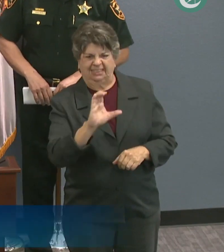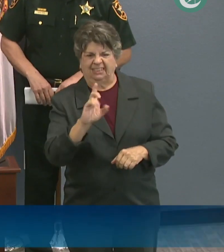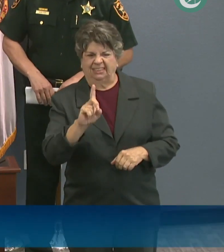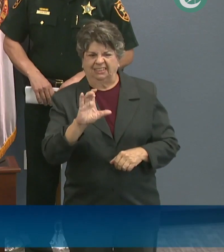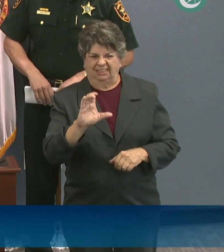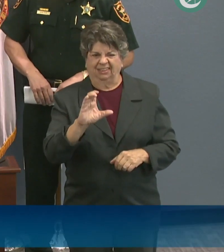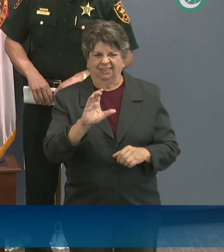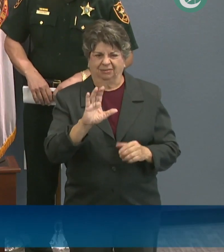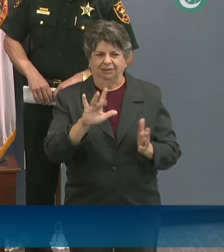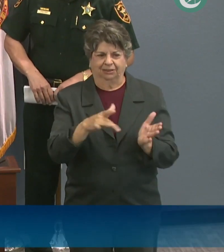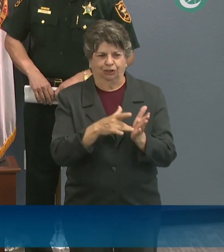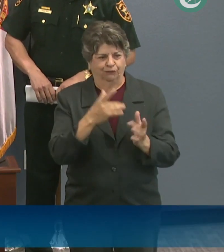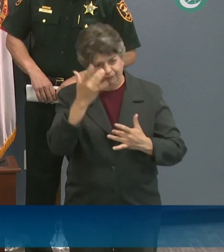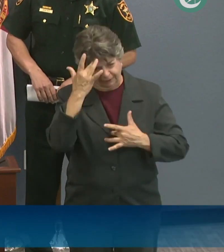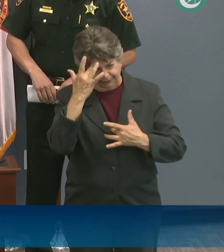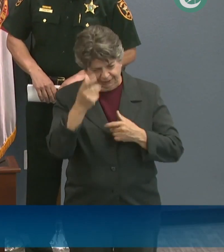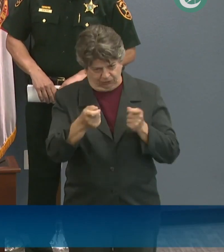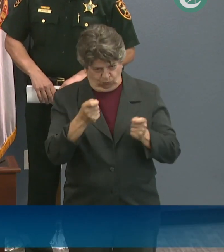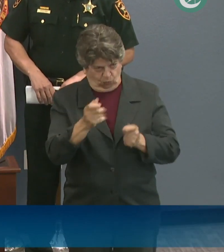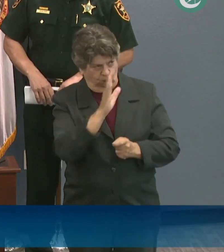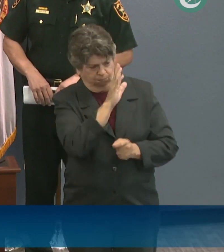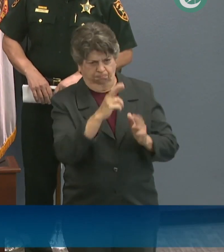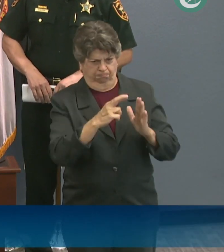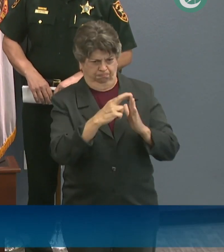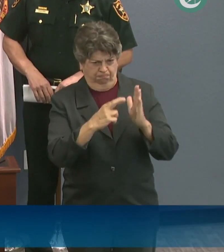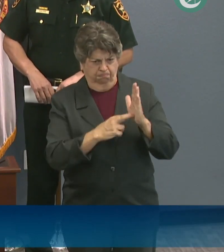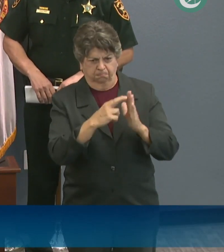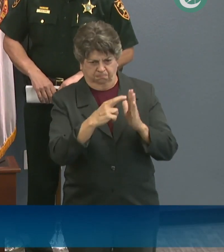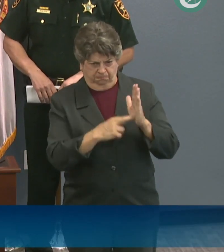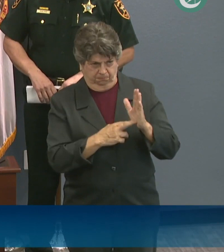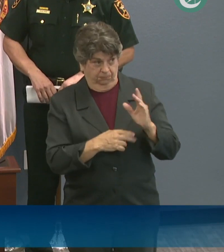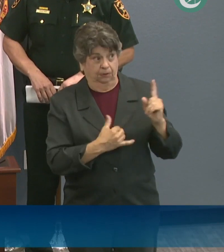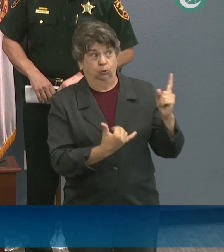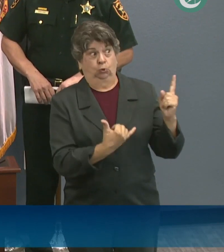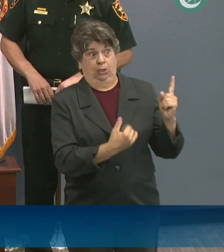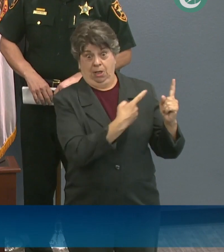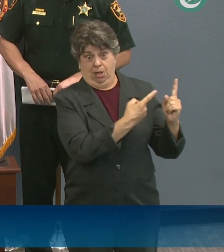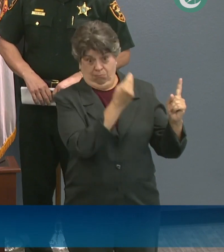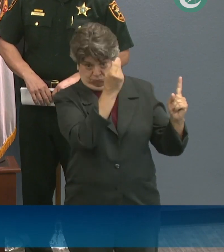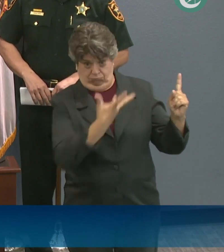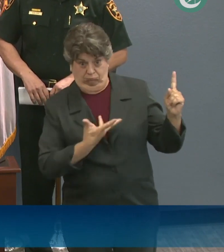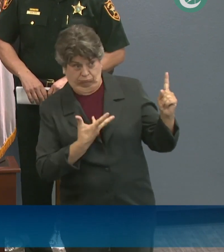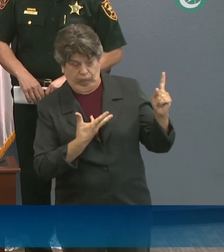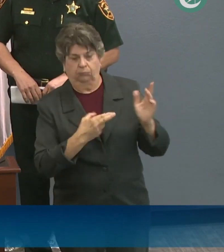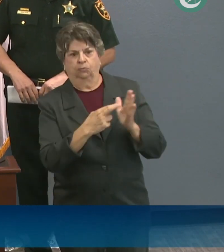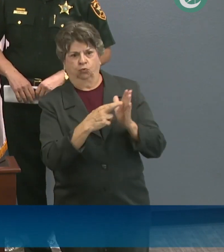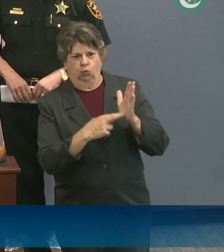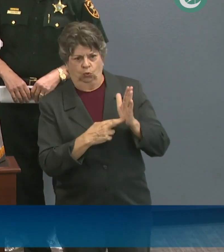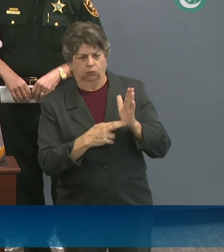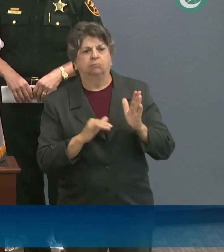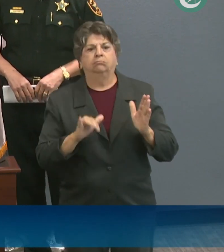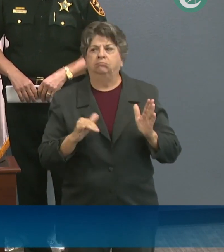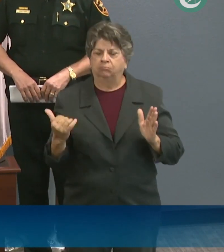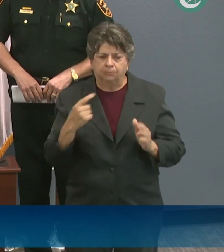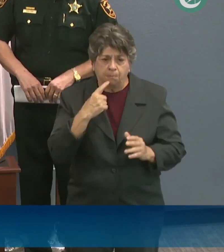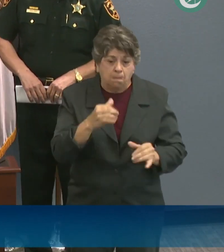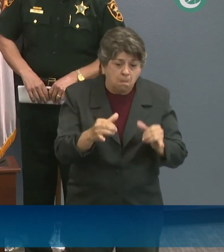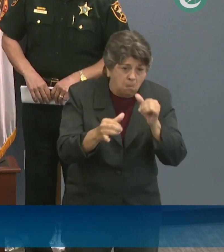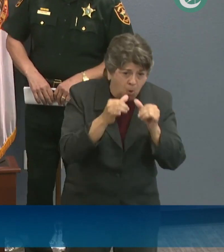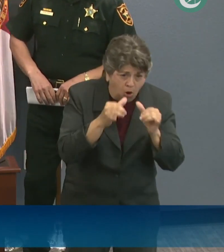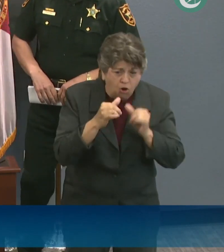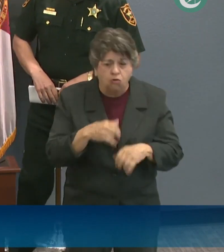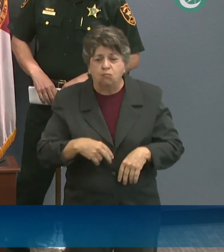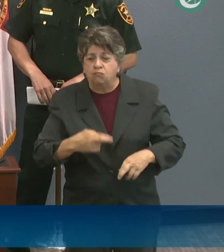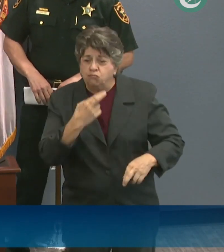This afternoon, following state guidance that we've been looking for, as you know, all bars, pubs, and nightclubs, they established that